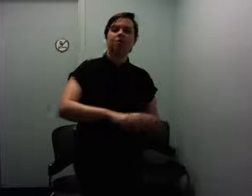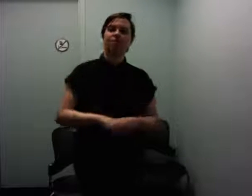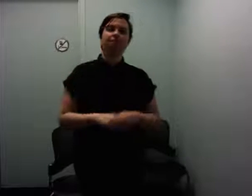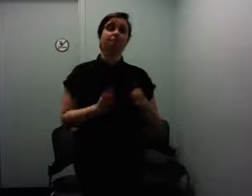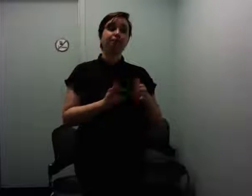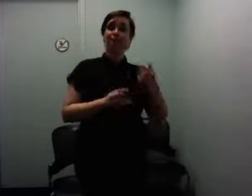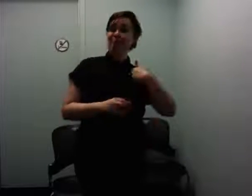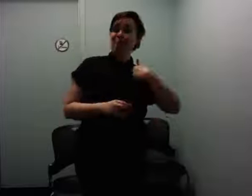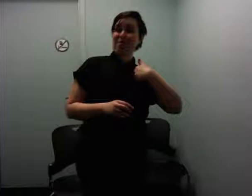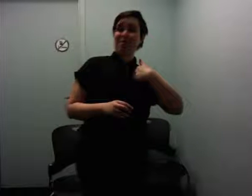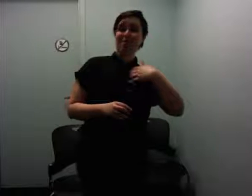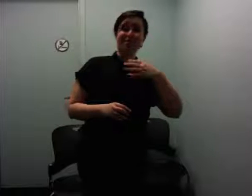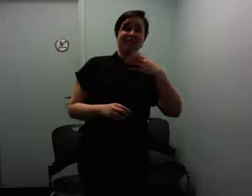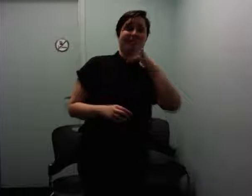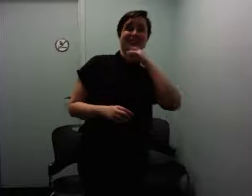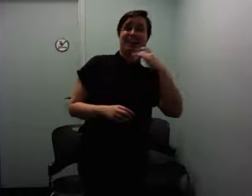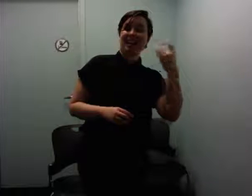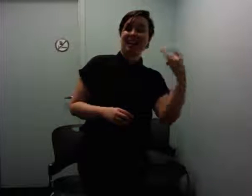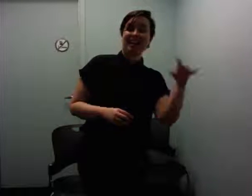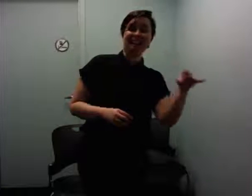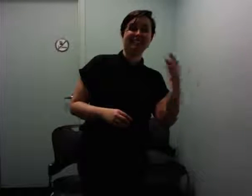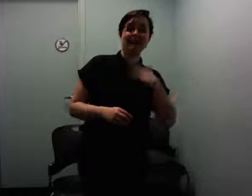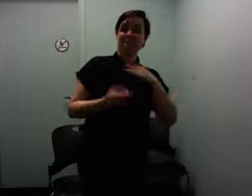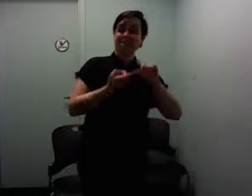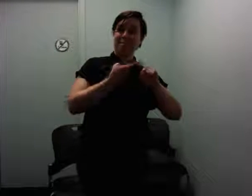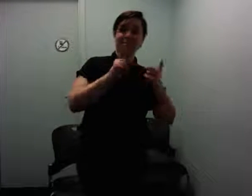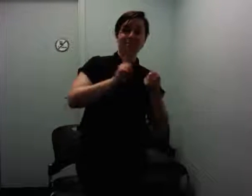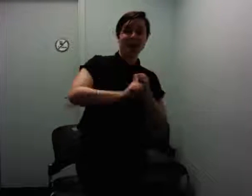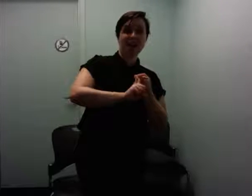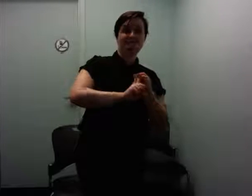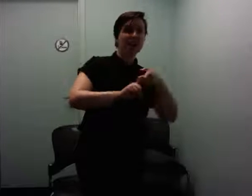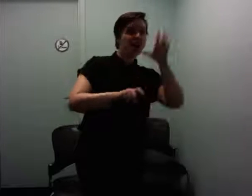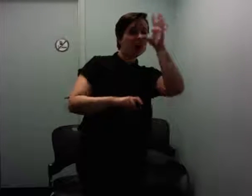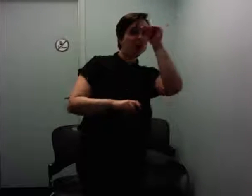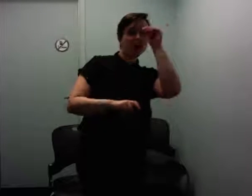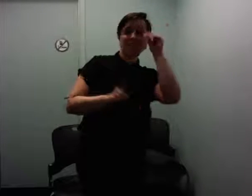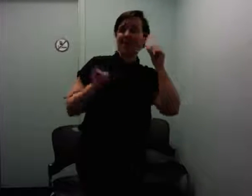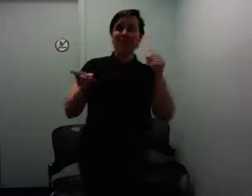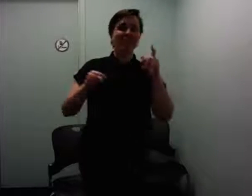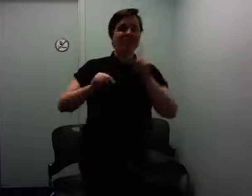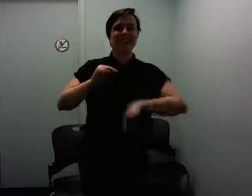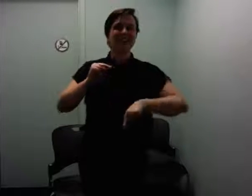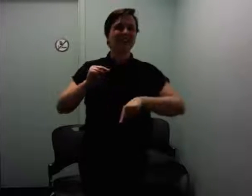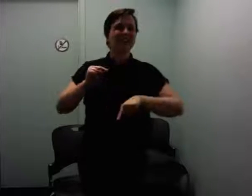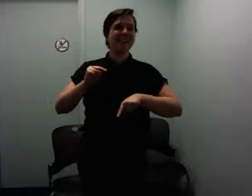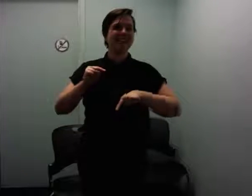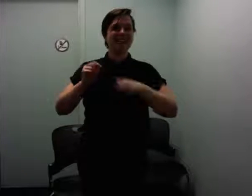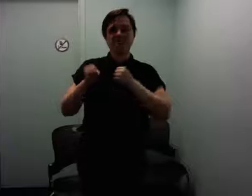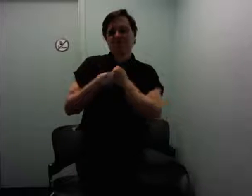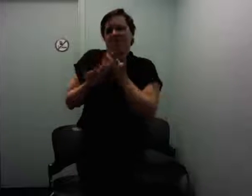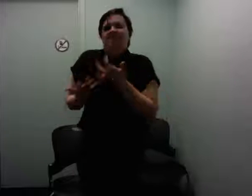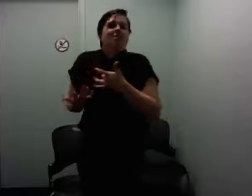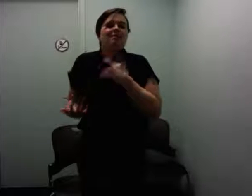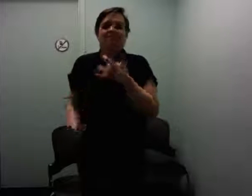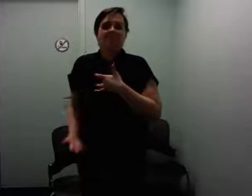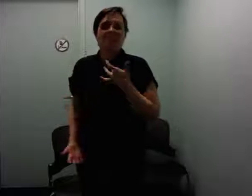I decided that I was a feminist, and this seemed uncomplicated to me. But my